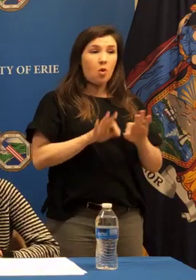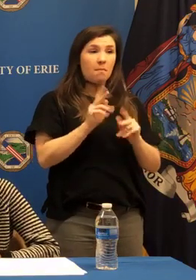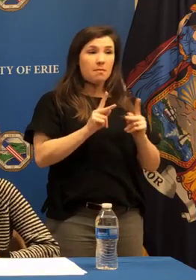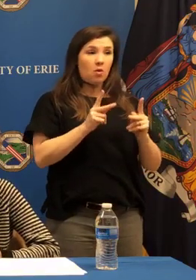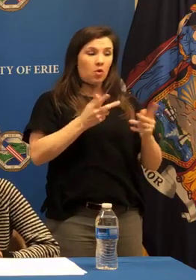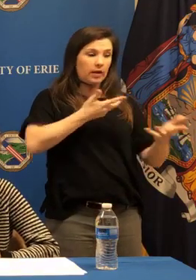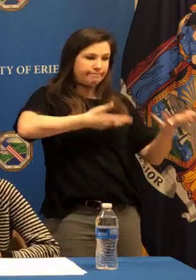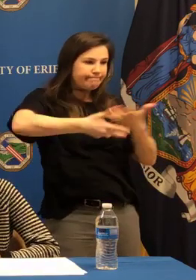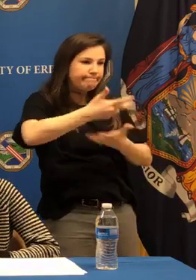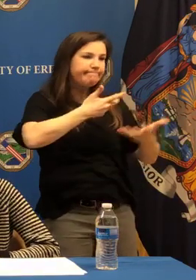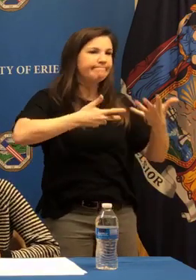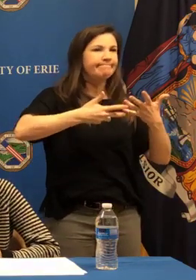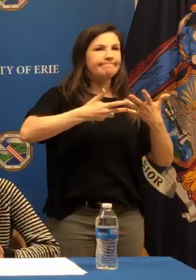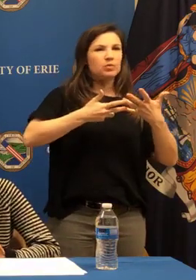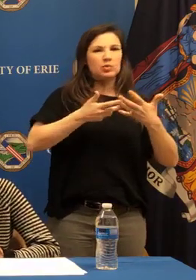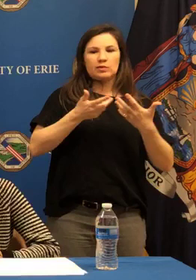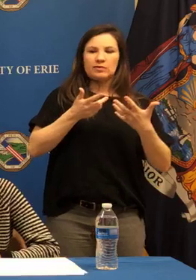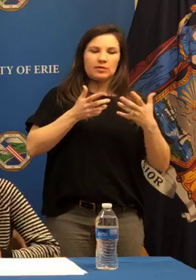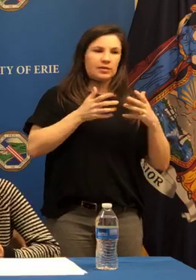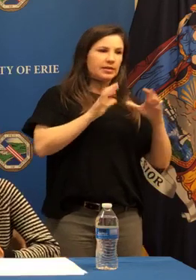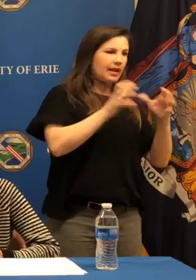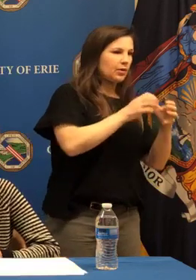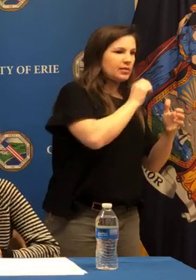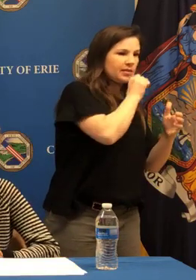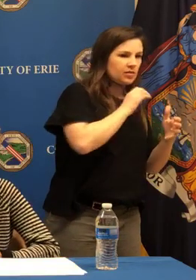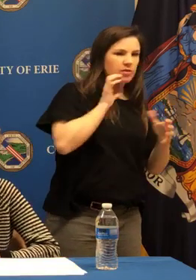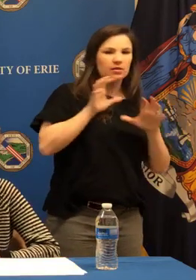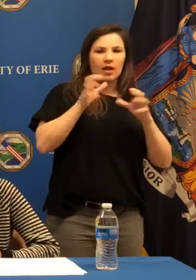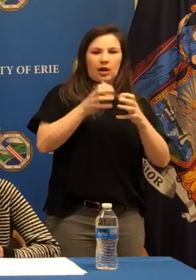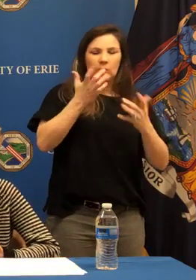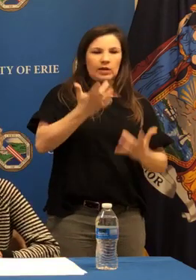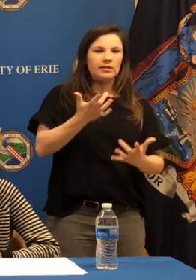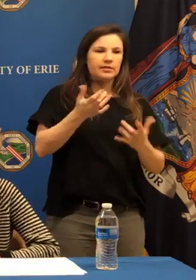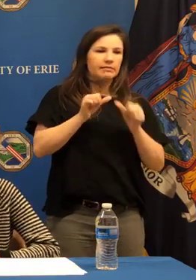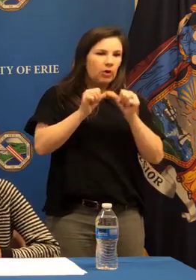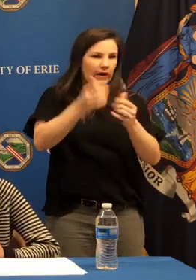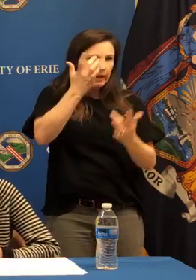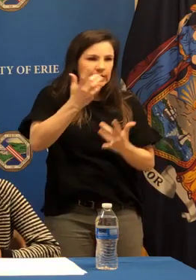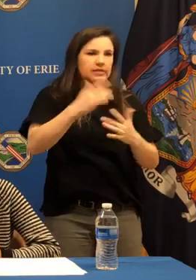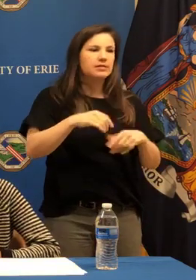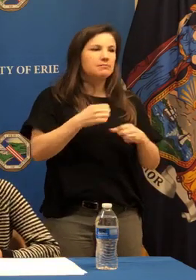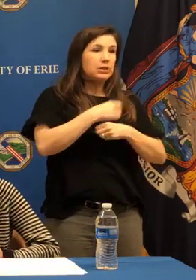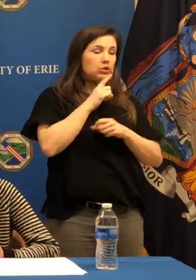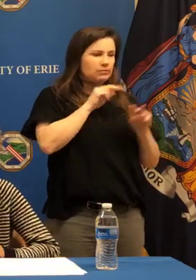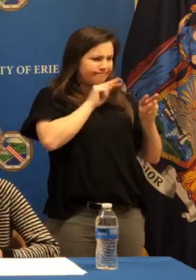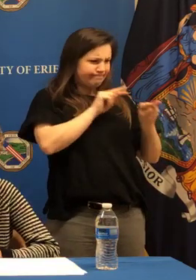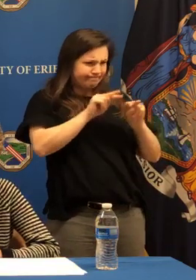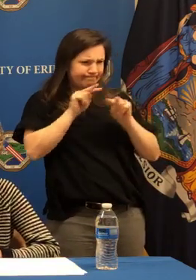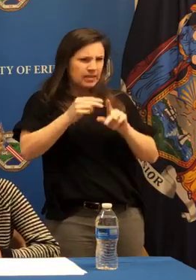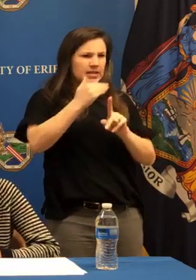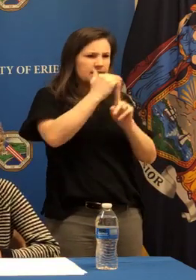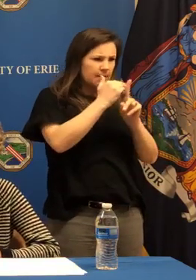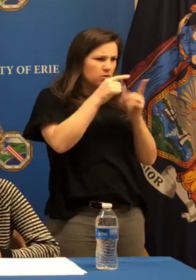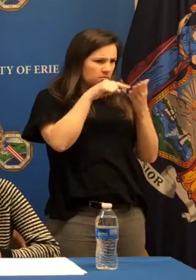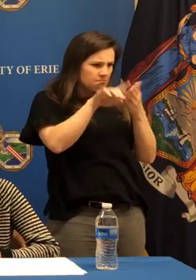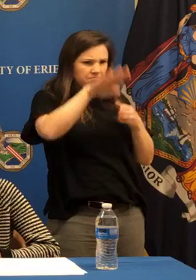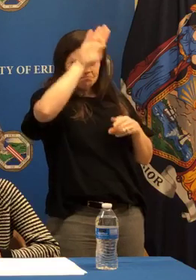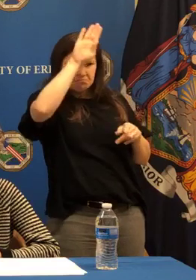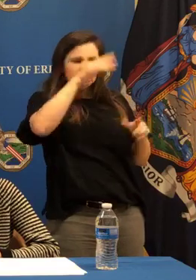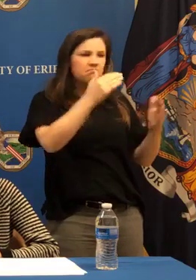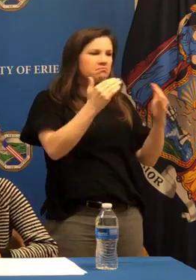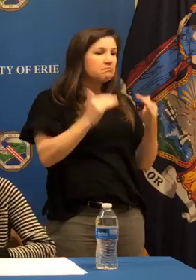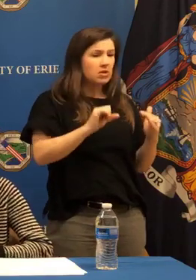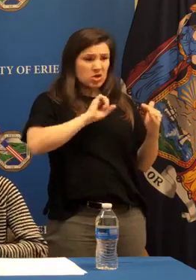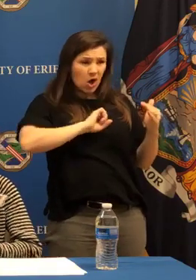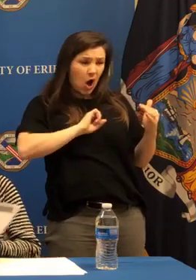and people that fit in these categories make sure that these individuals are monitored, so checking the temperature and looking for symptoms